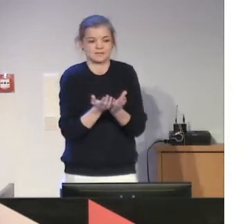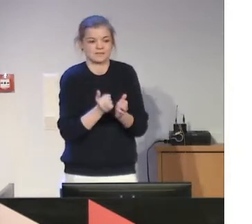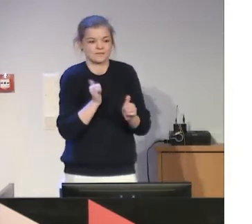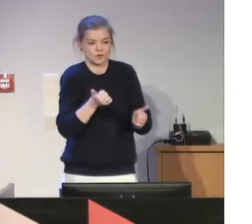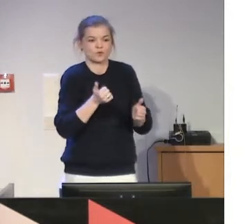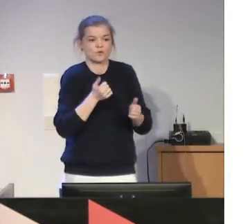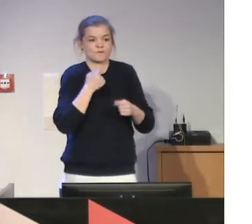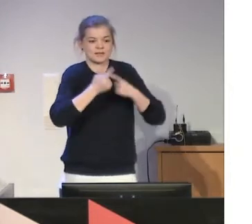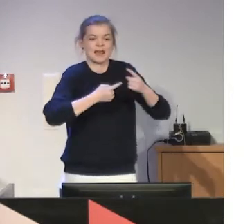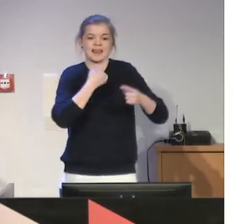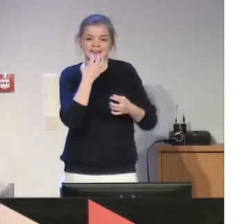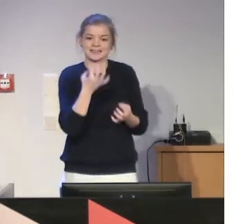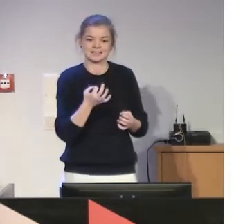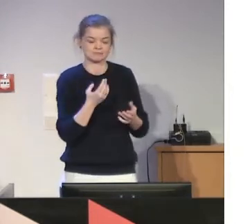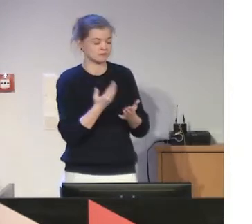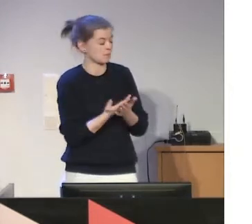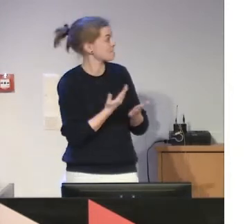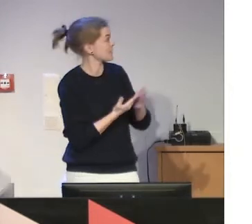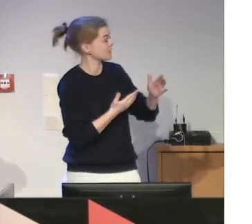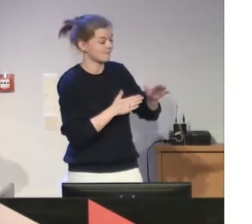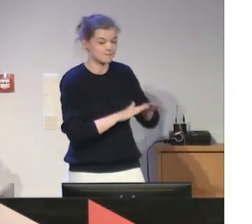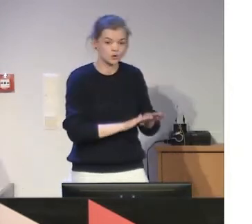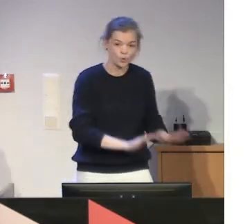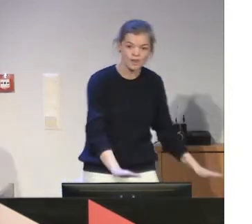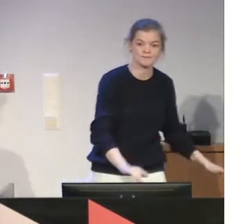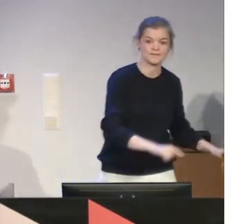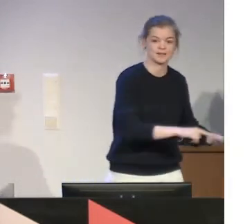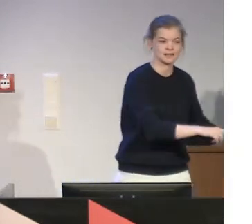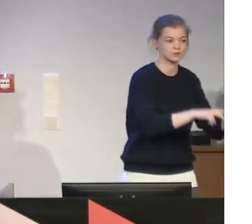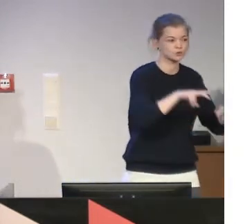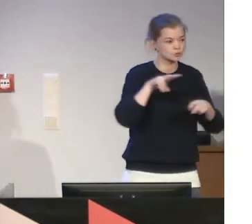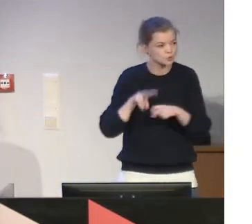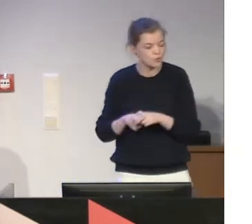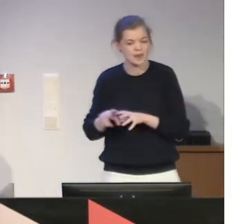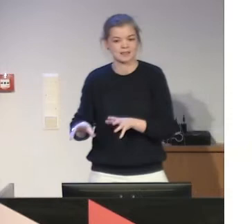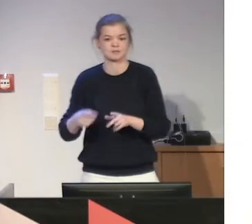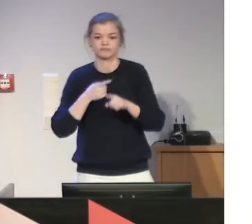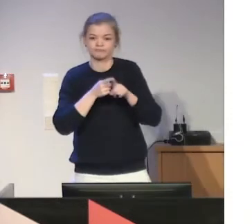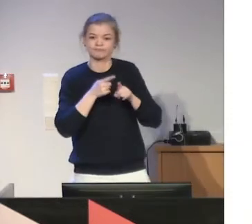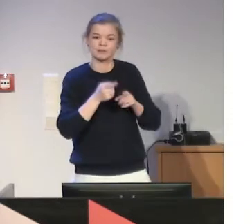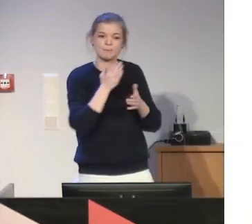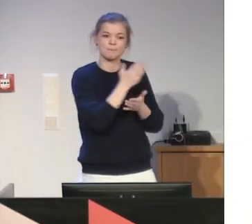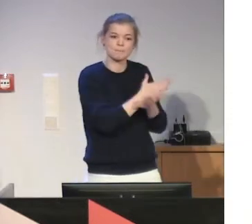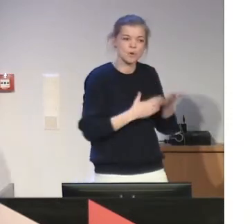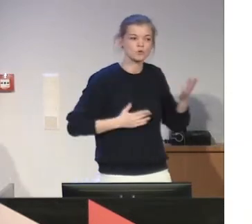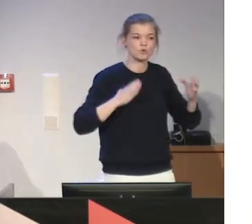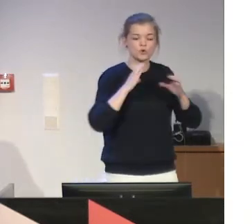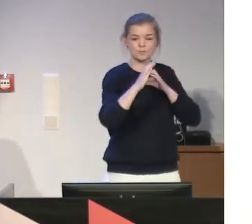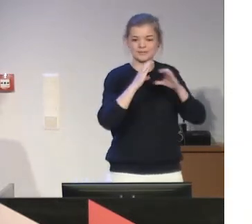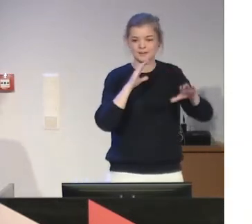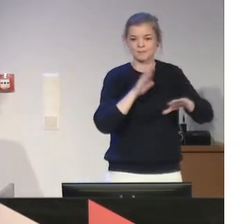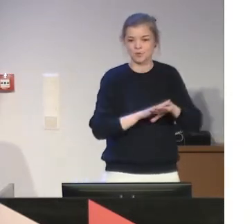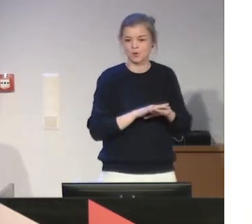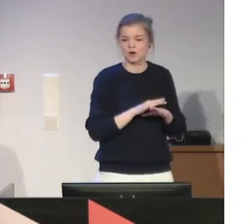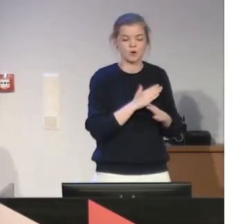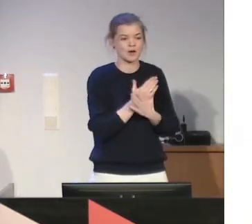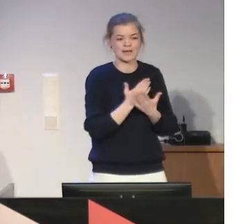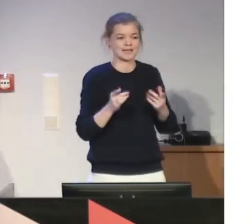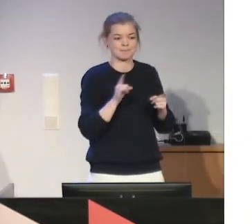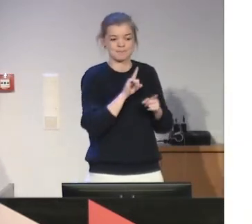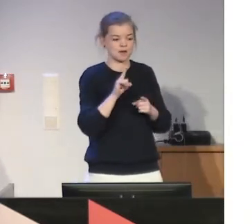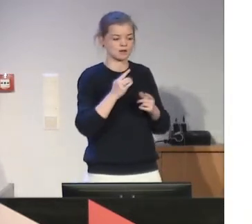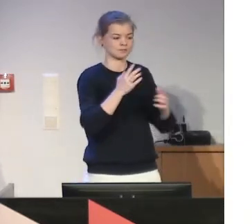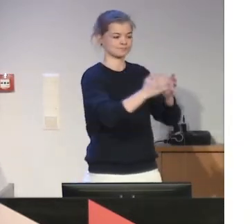whole situation, and was trying so that we understand how what he was trying to say. He was using the floor